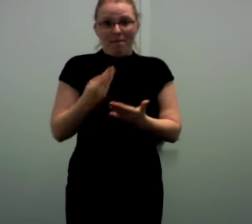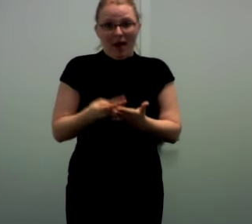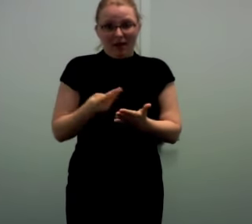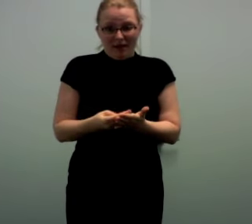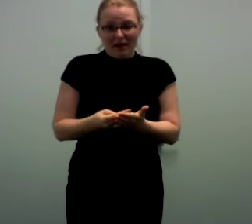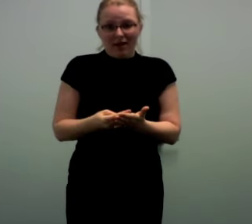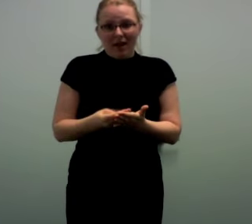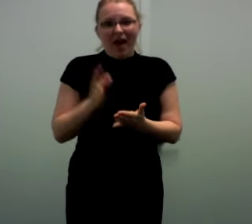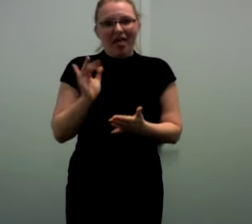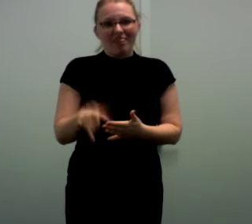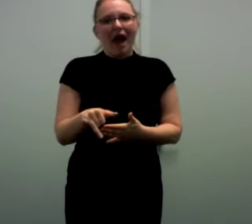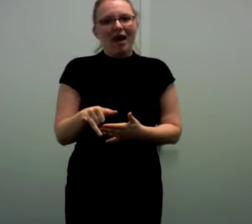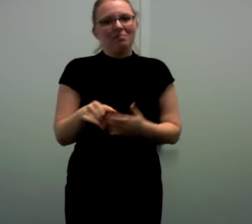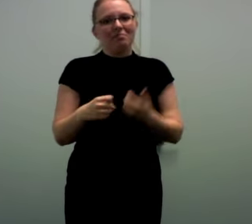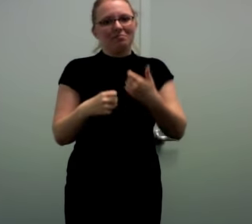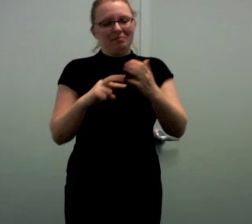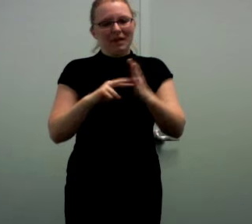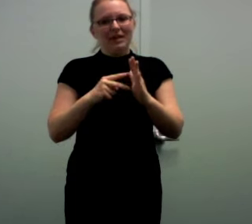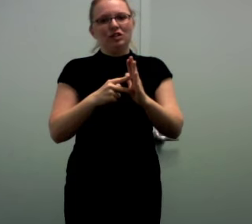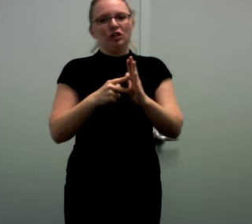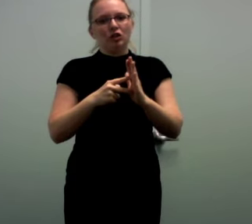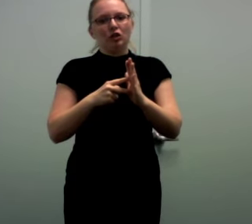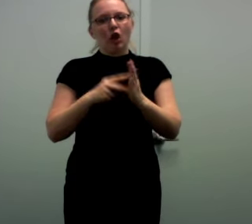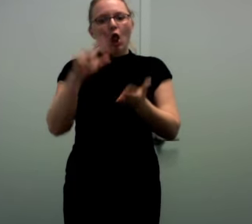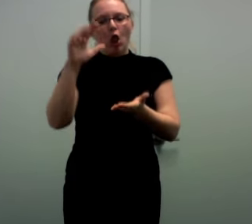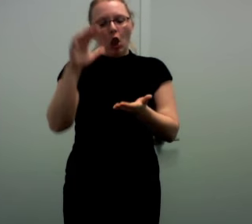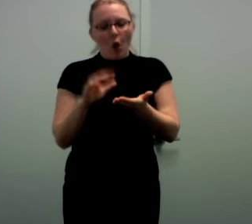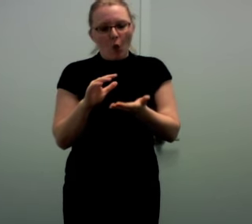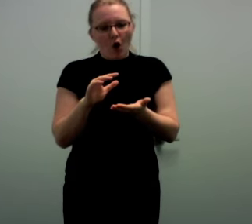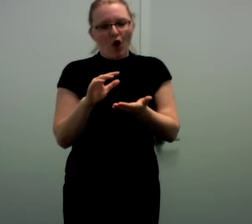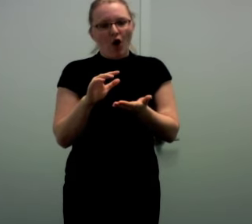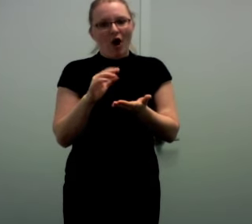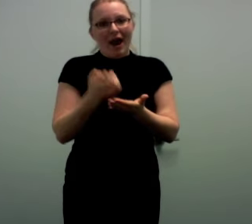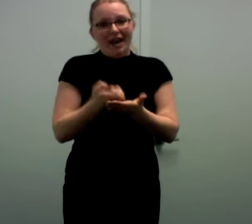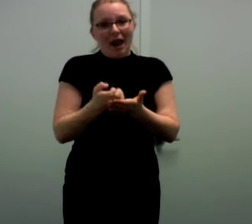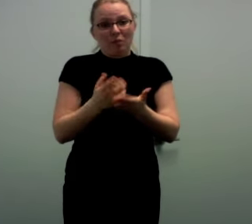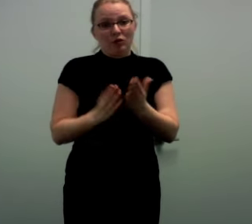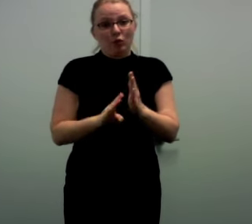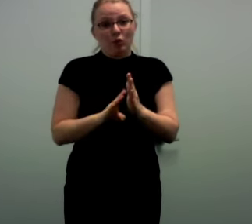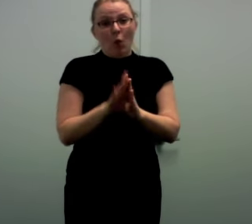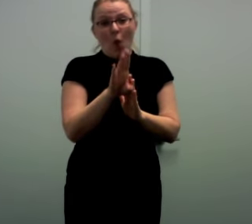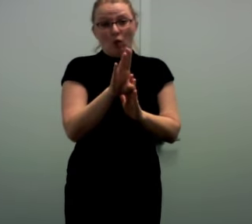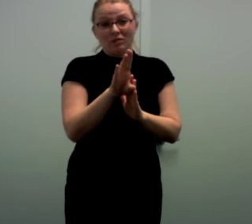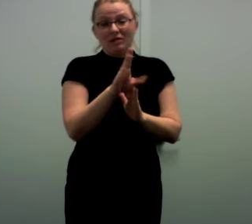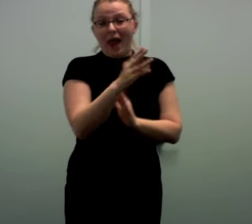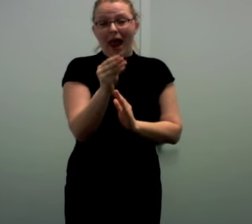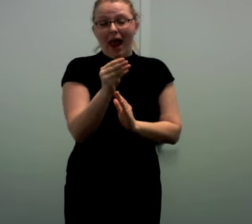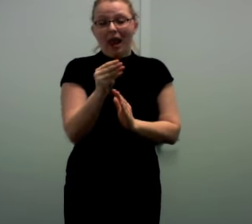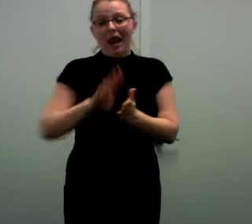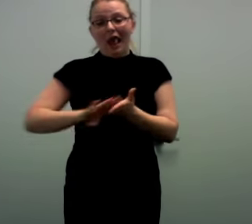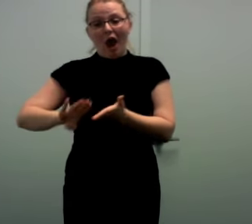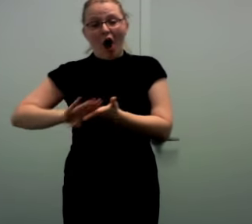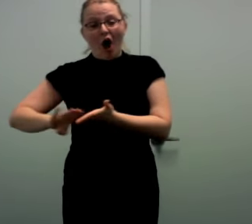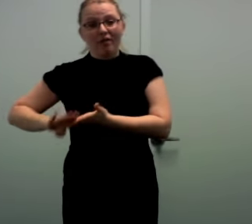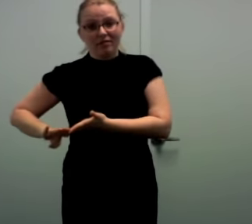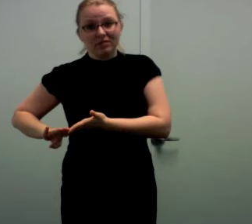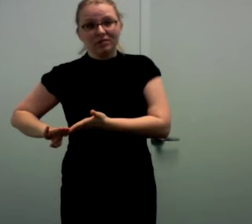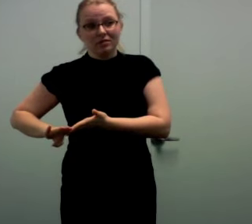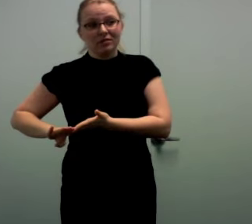leads to lower economic growth, layoffs, possibly, and possibly low wages. What we're going to